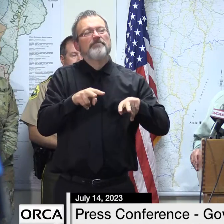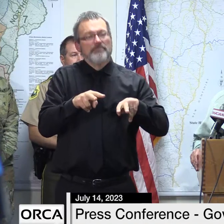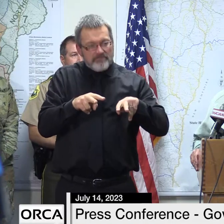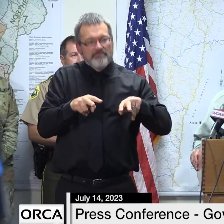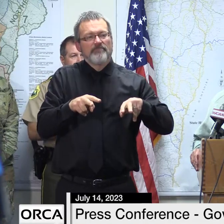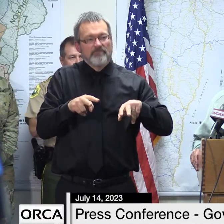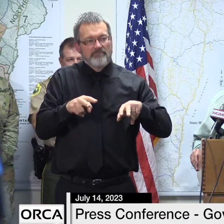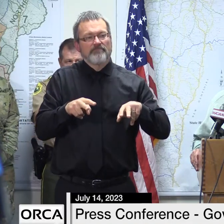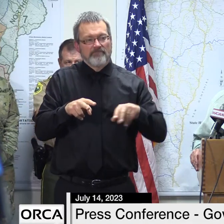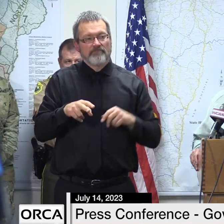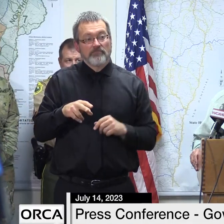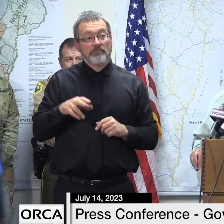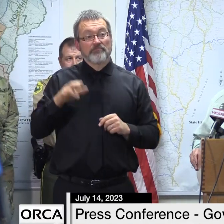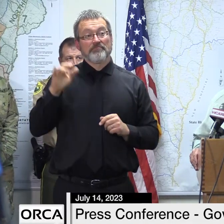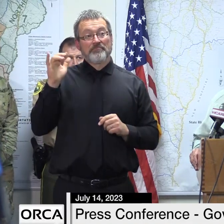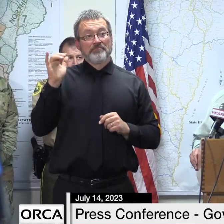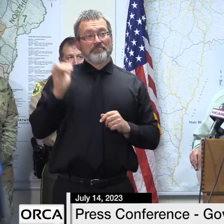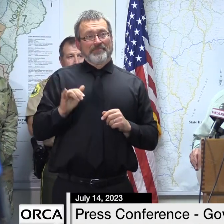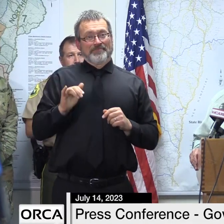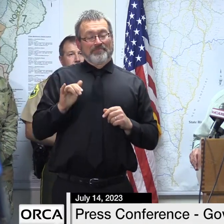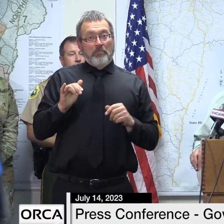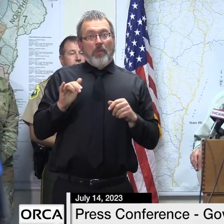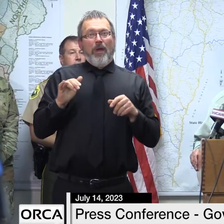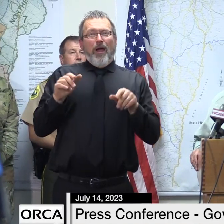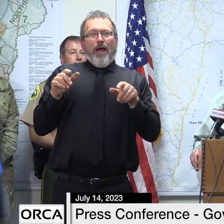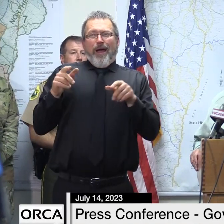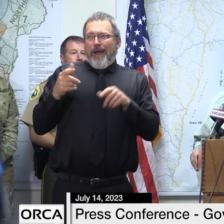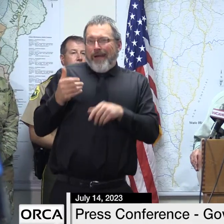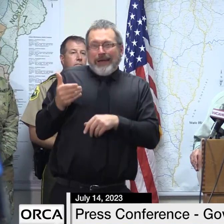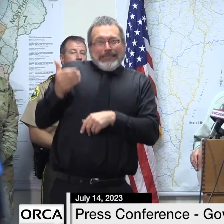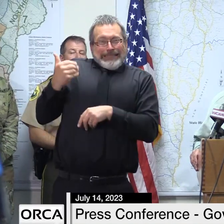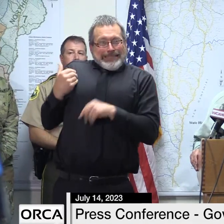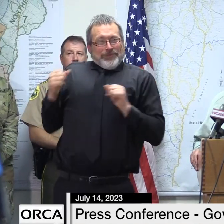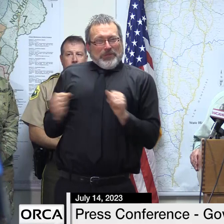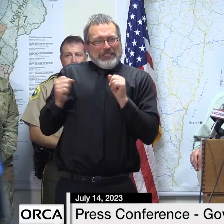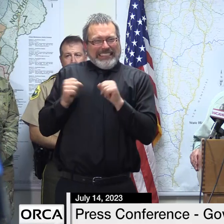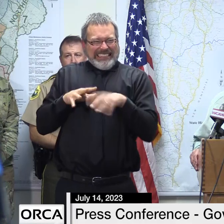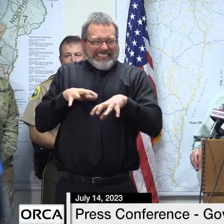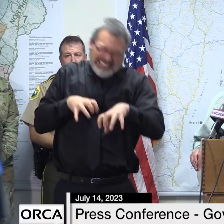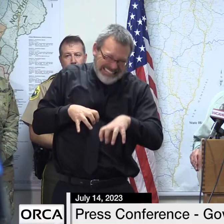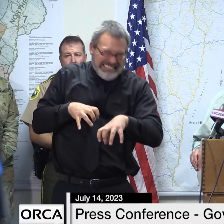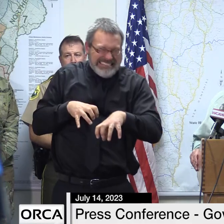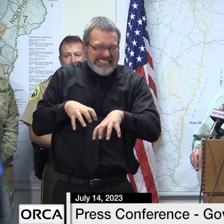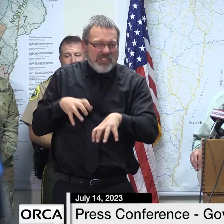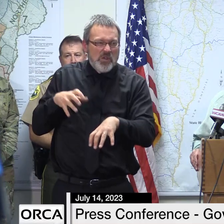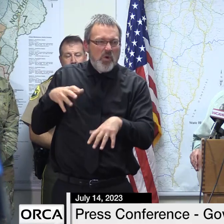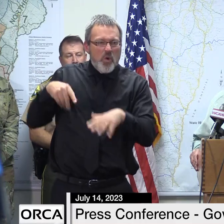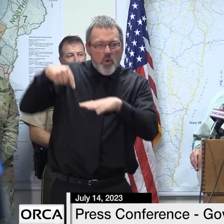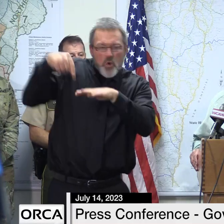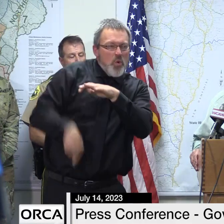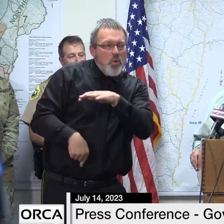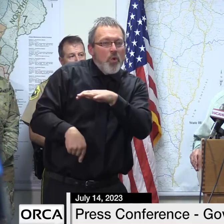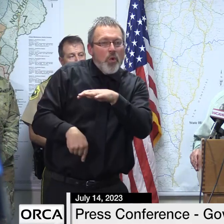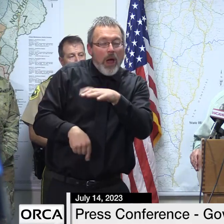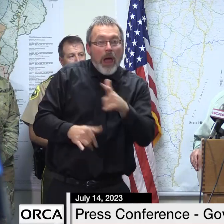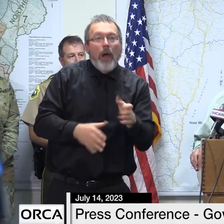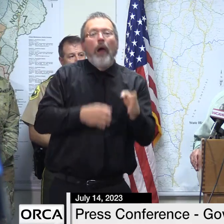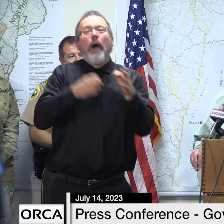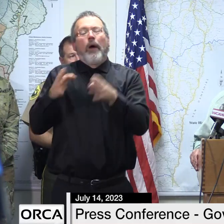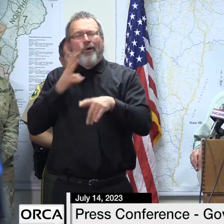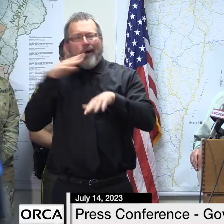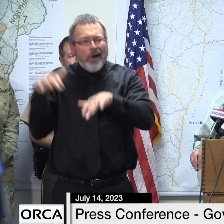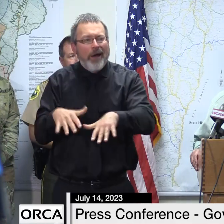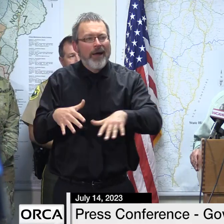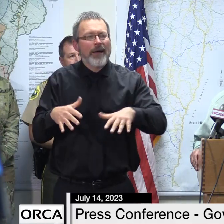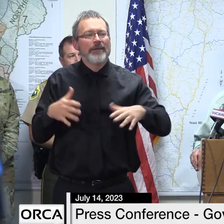heels of a hard freeze many of our farmers experienced in May. It's too early to fully